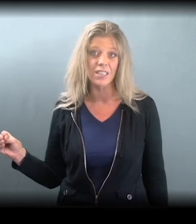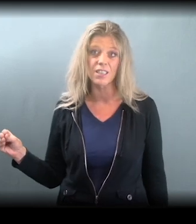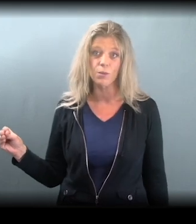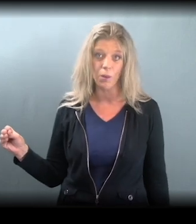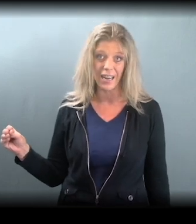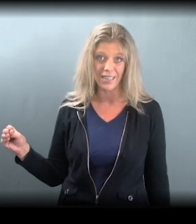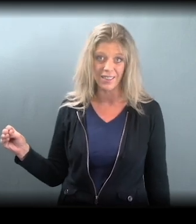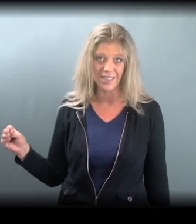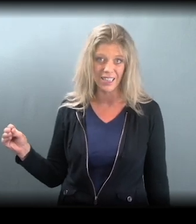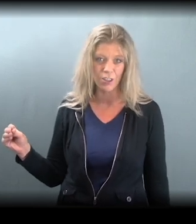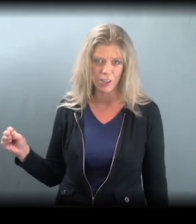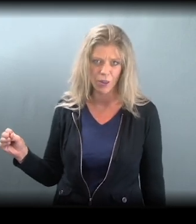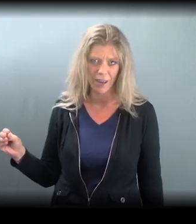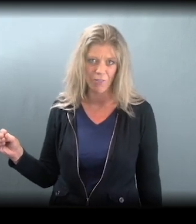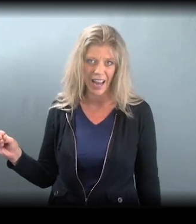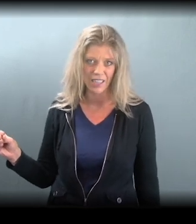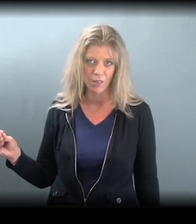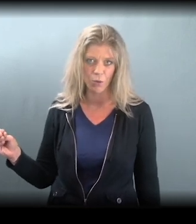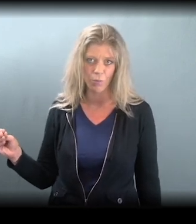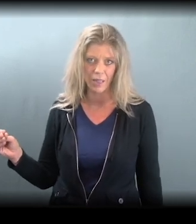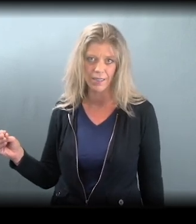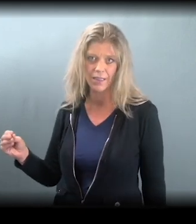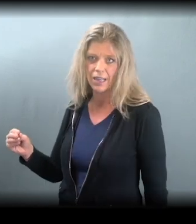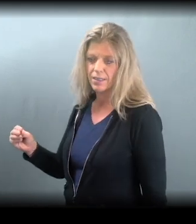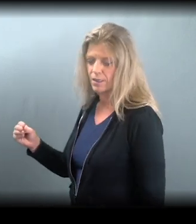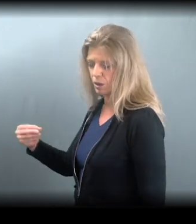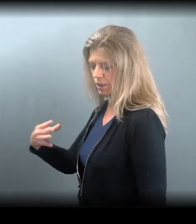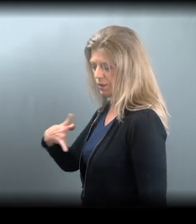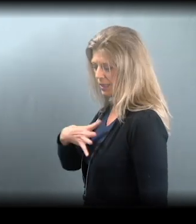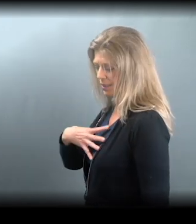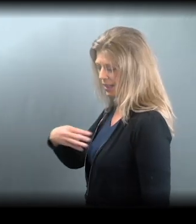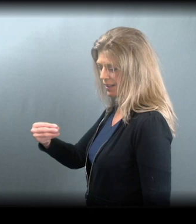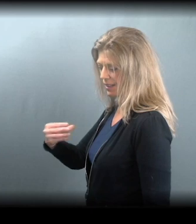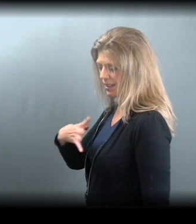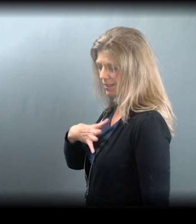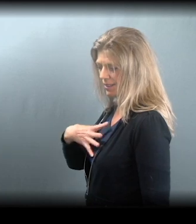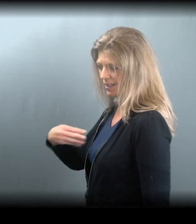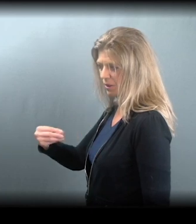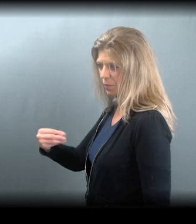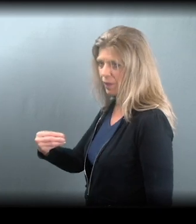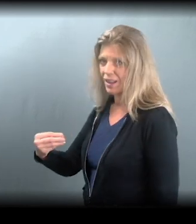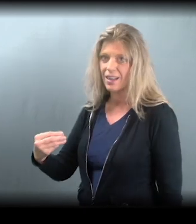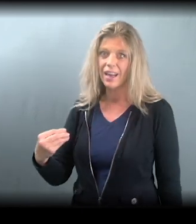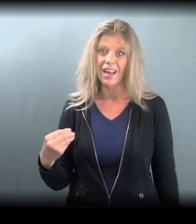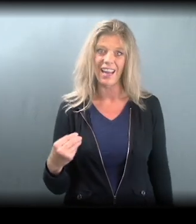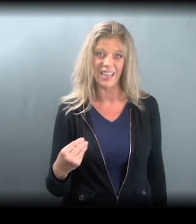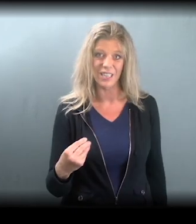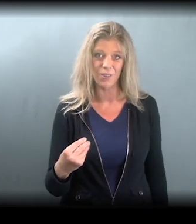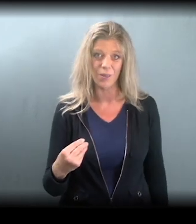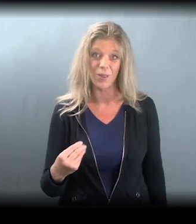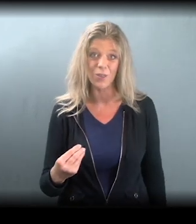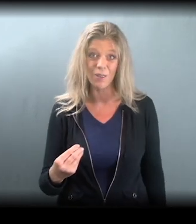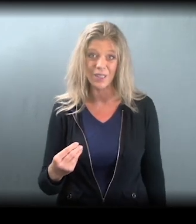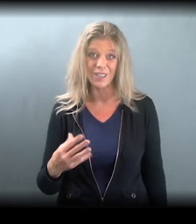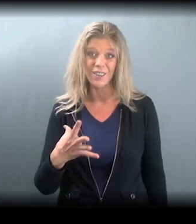this twice, and they're short, fast movements. So it looks like this, and from the front view,